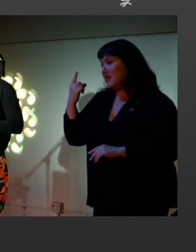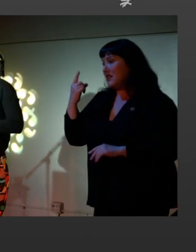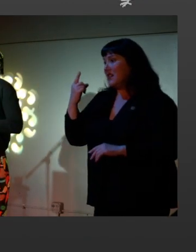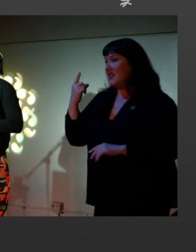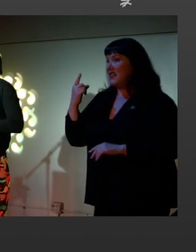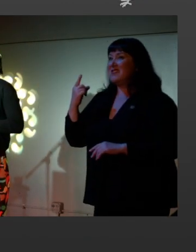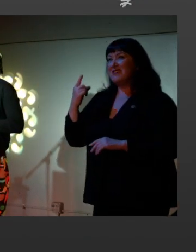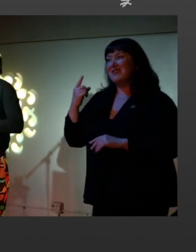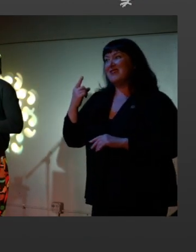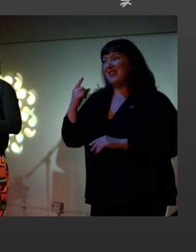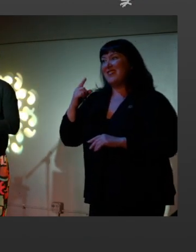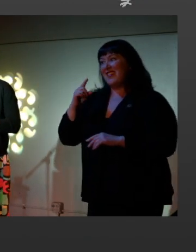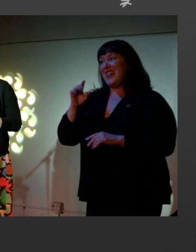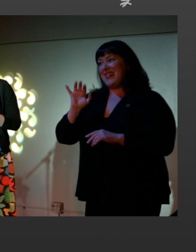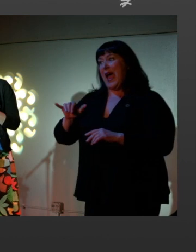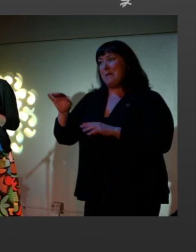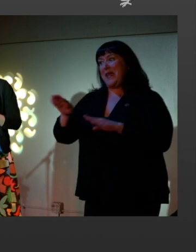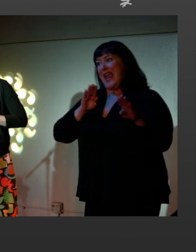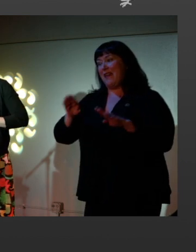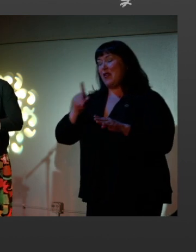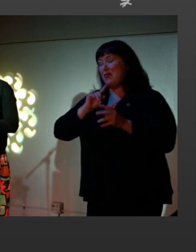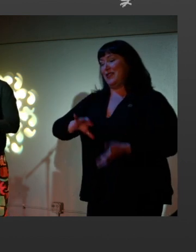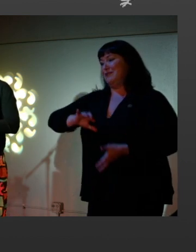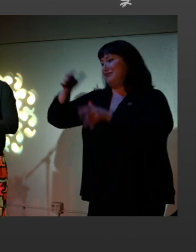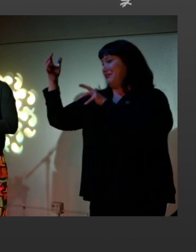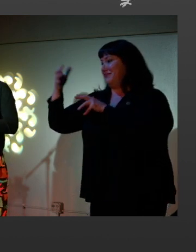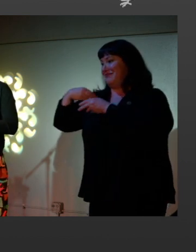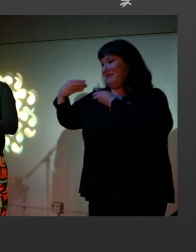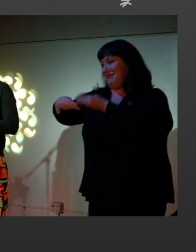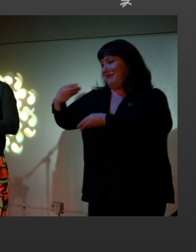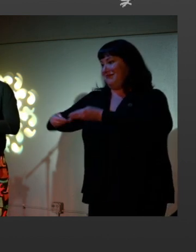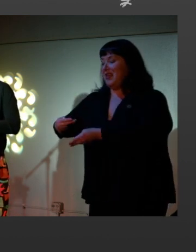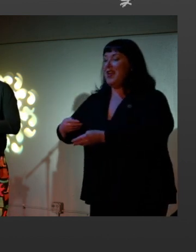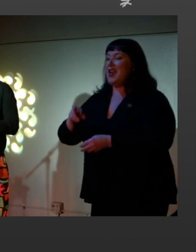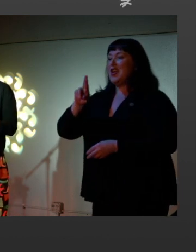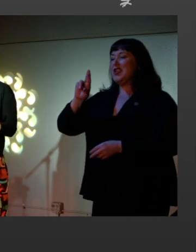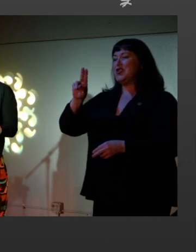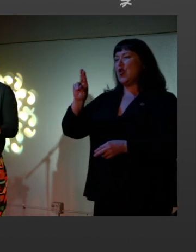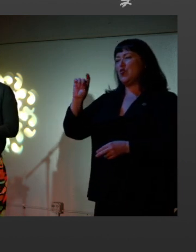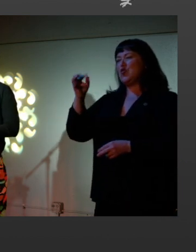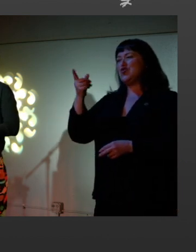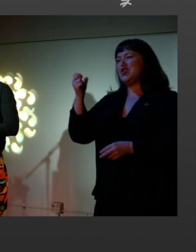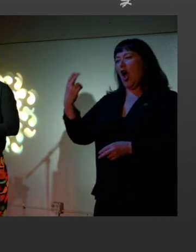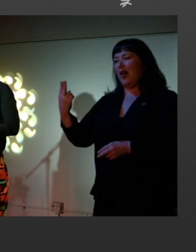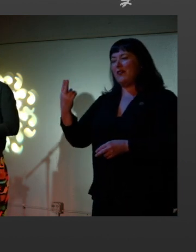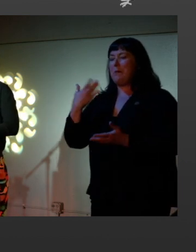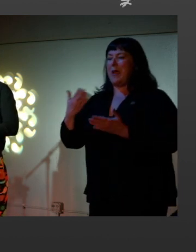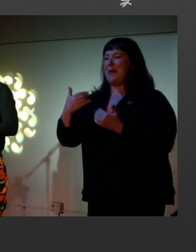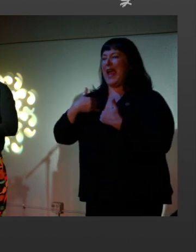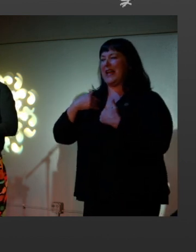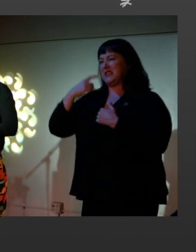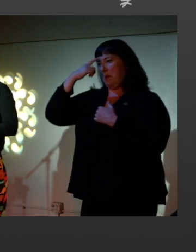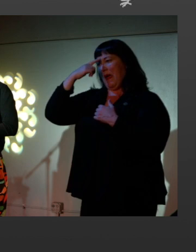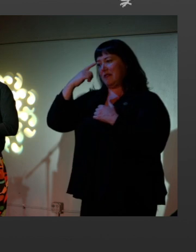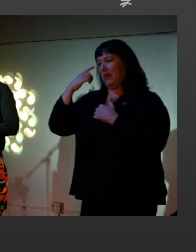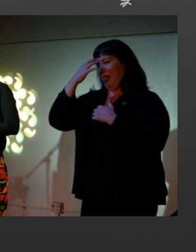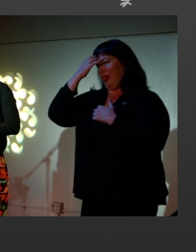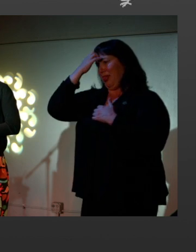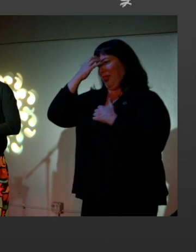exactly what that behavior did. So Rudolf may have suffered some mental instability as the result of his family's imperial